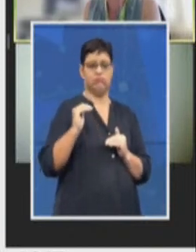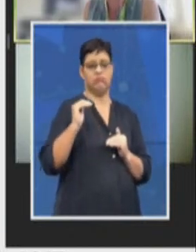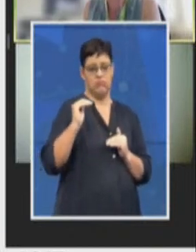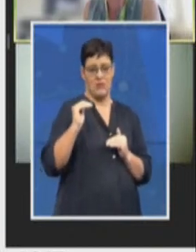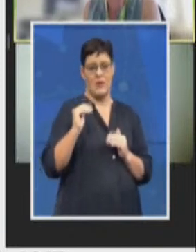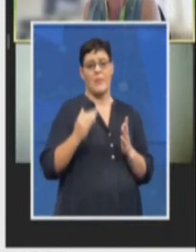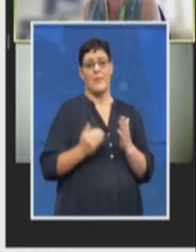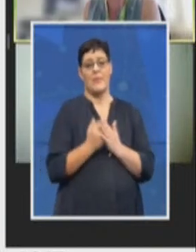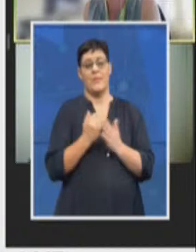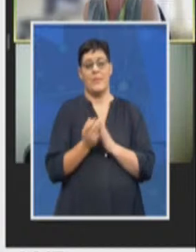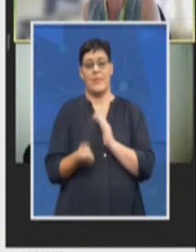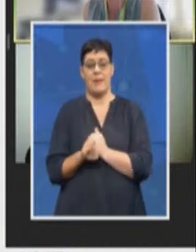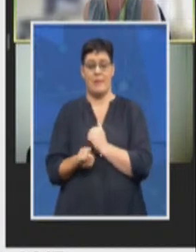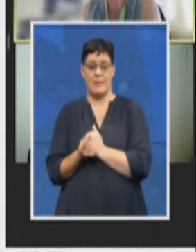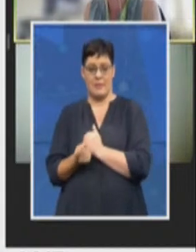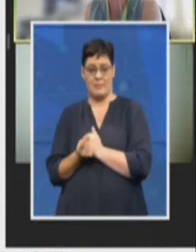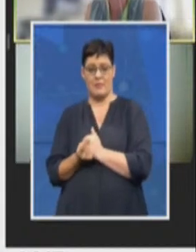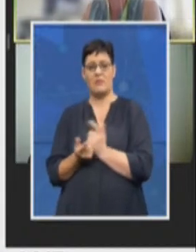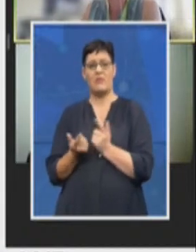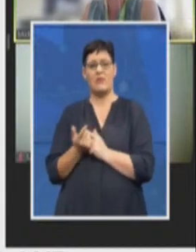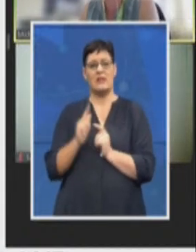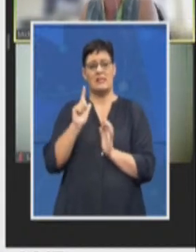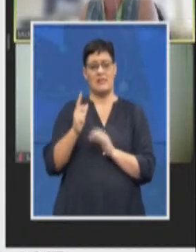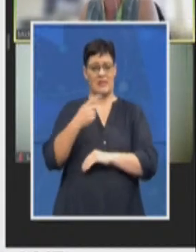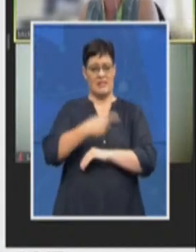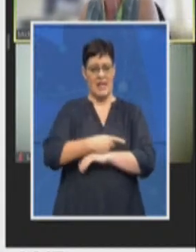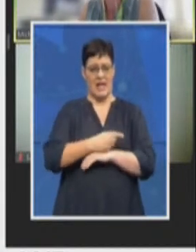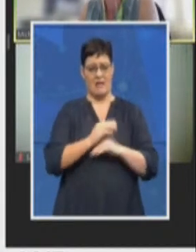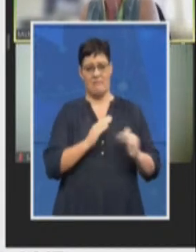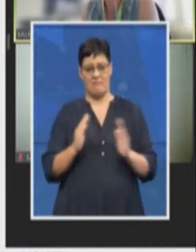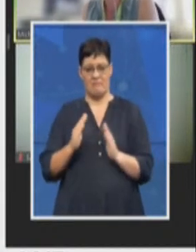7-day moving average of just under 2,000 at the moment.